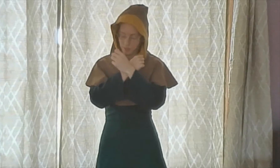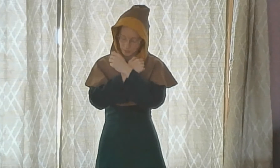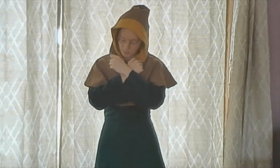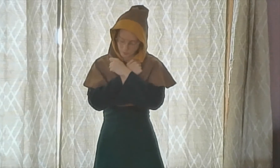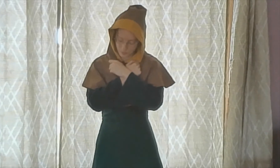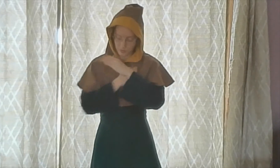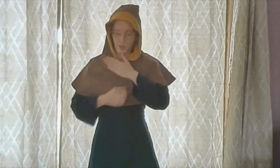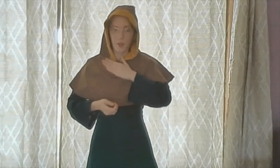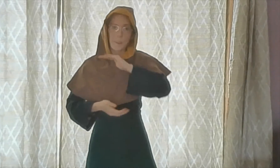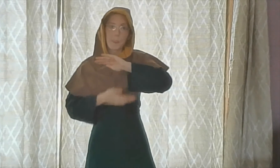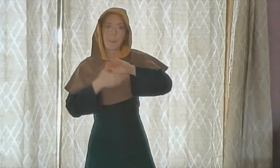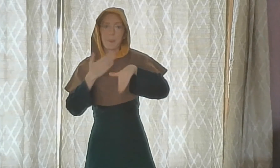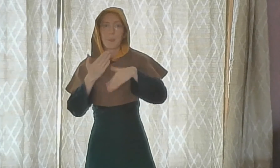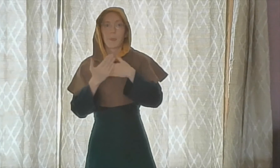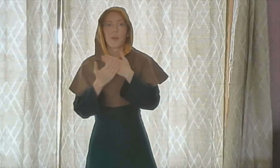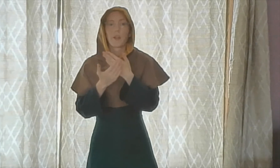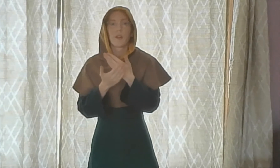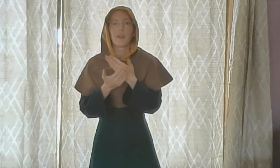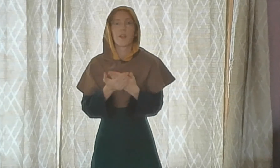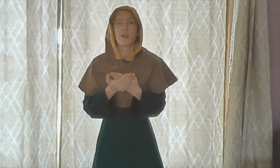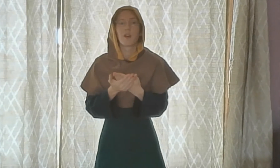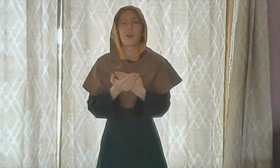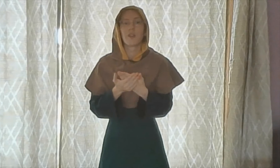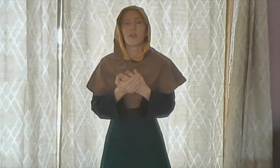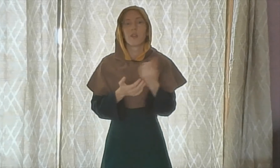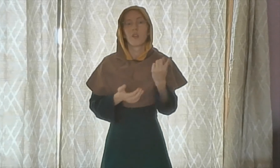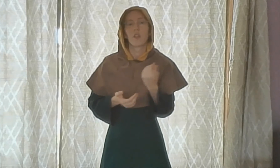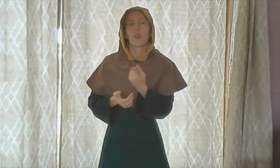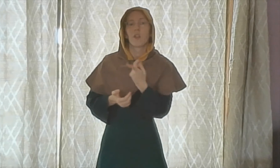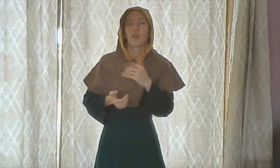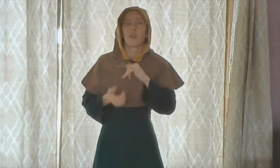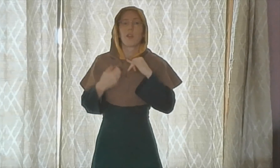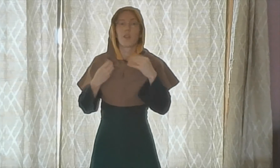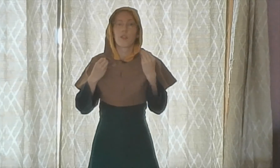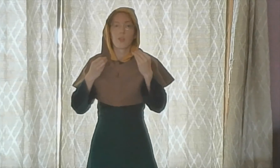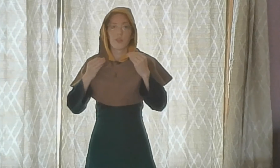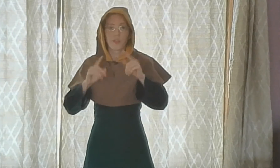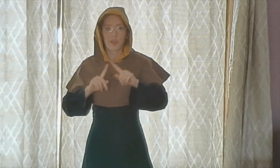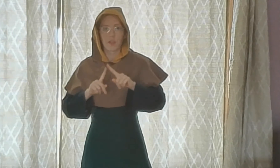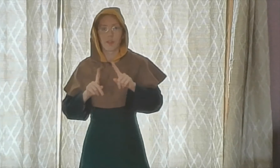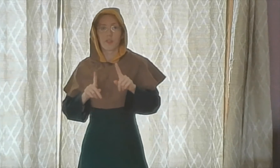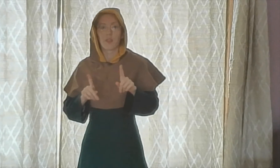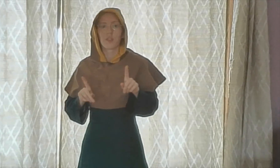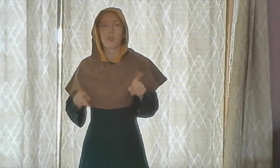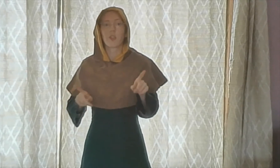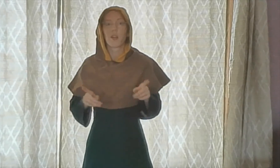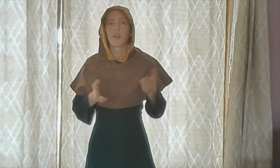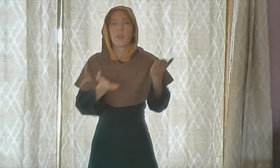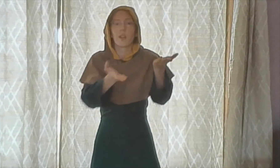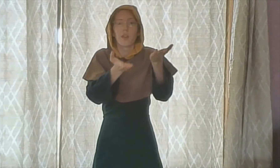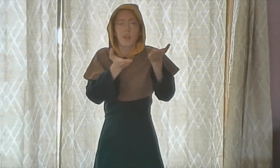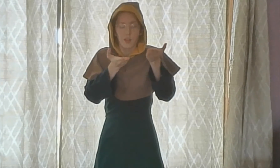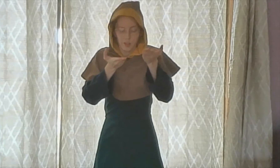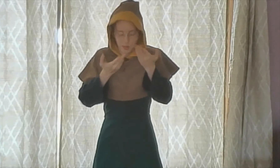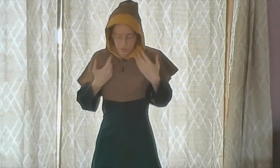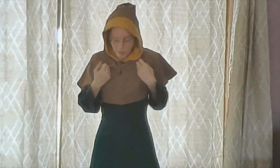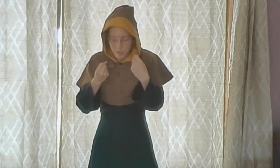my love, my own. You who give more strength to me than